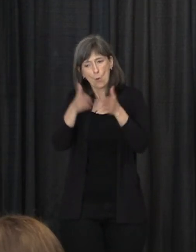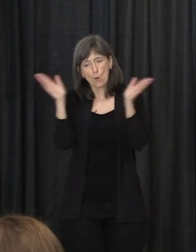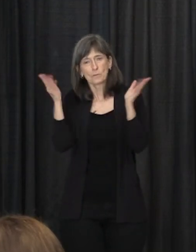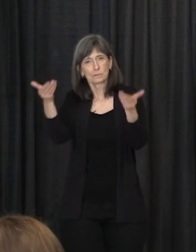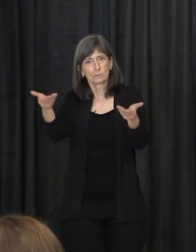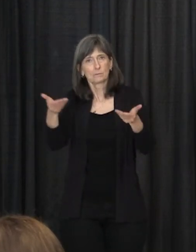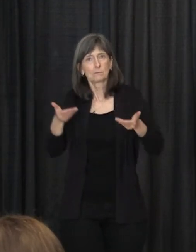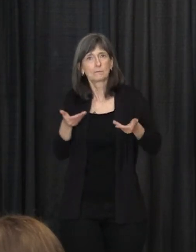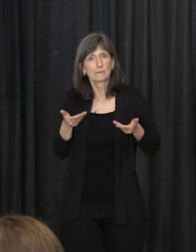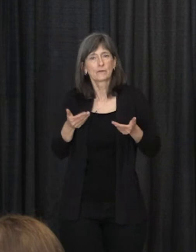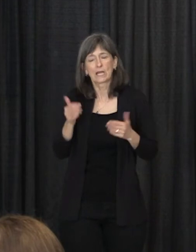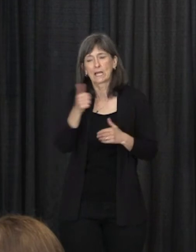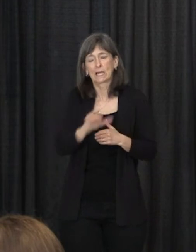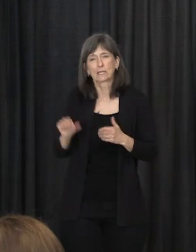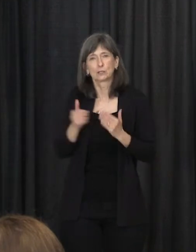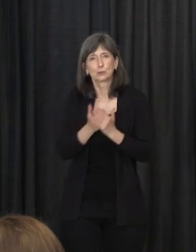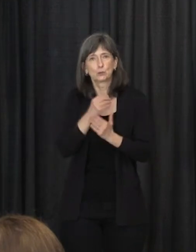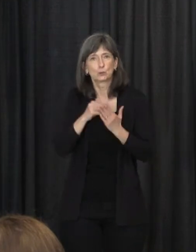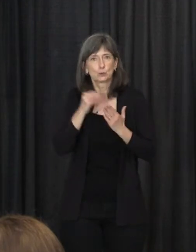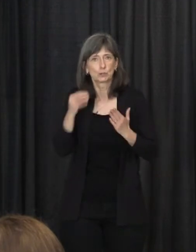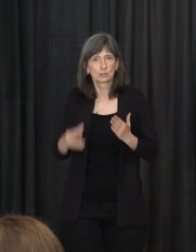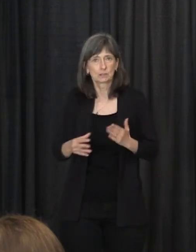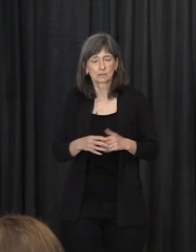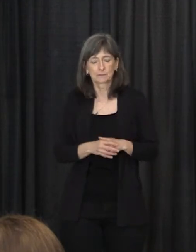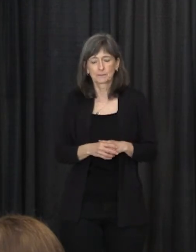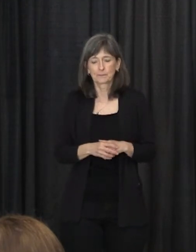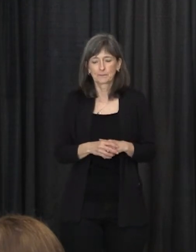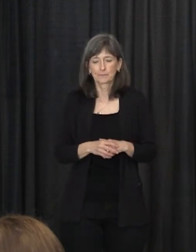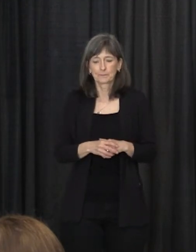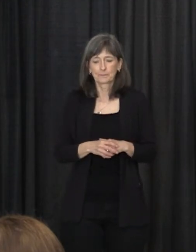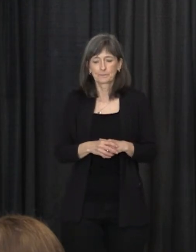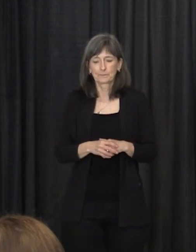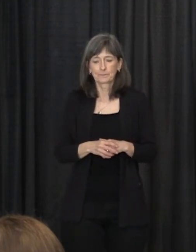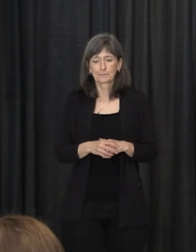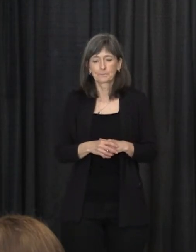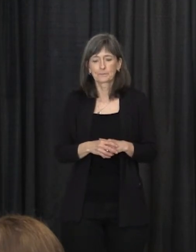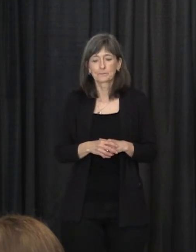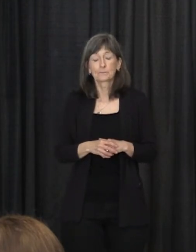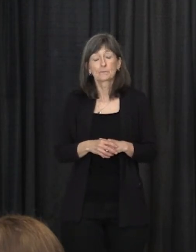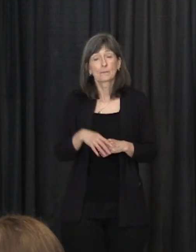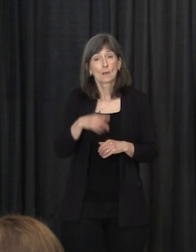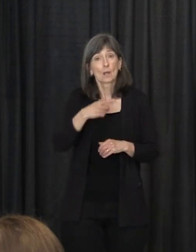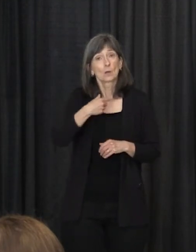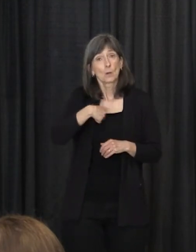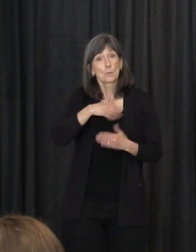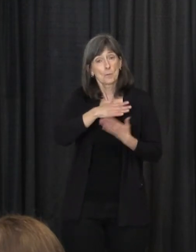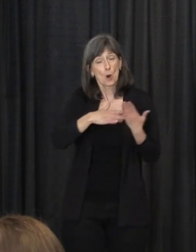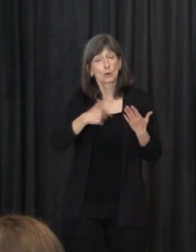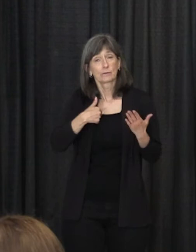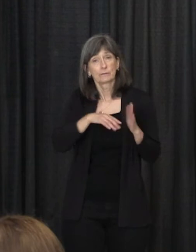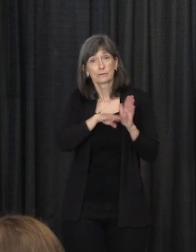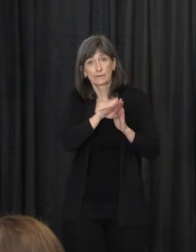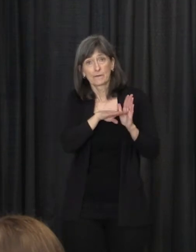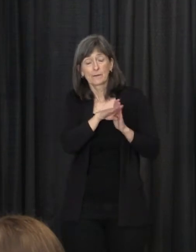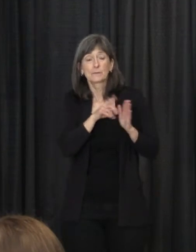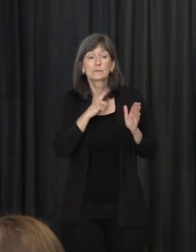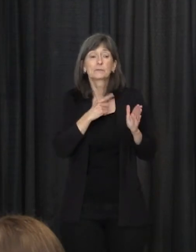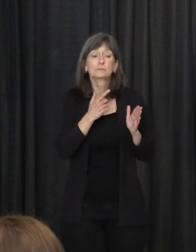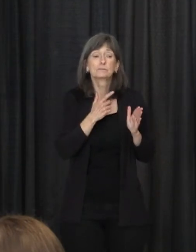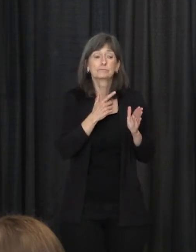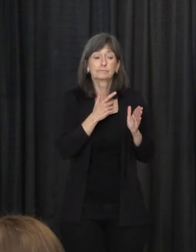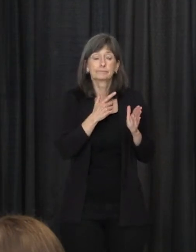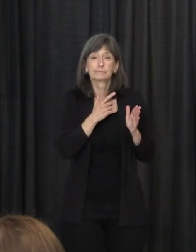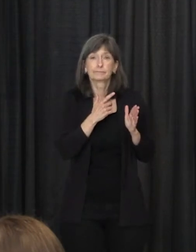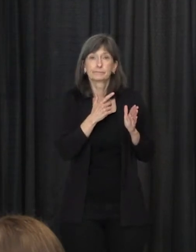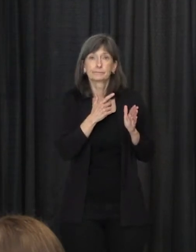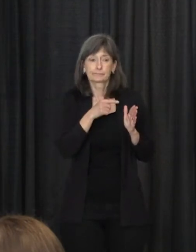newcomers. As part of this work, we've developed a framework to enable a broad and